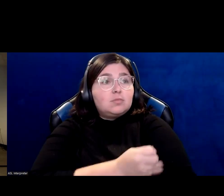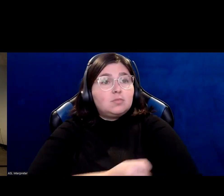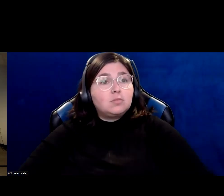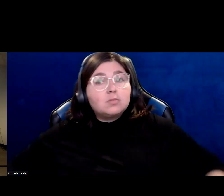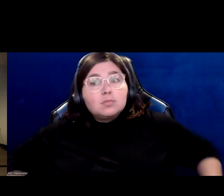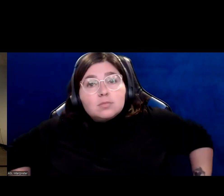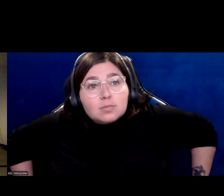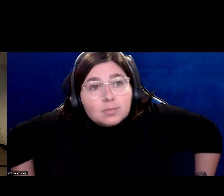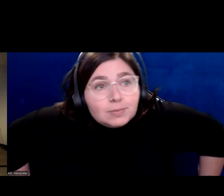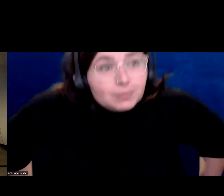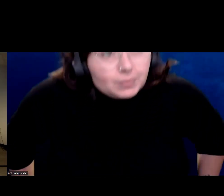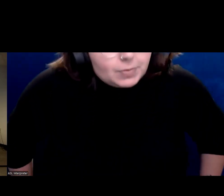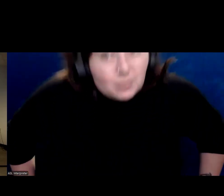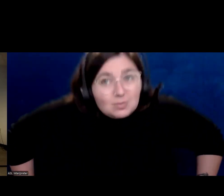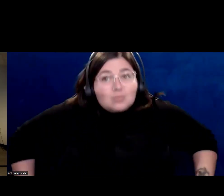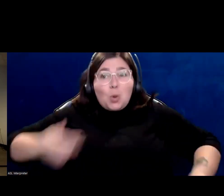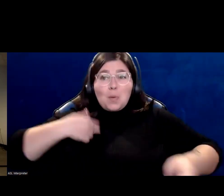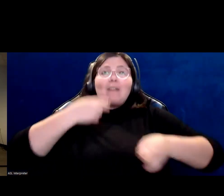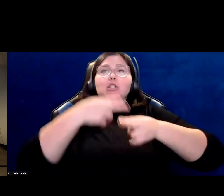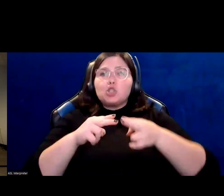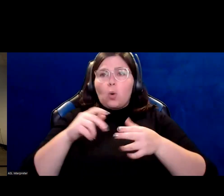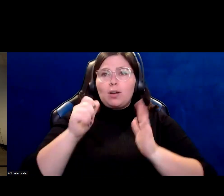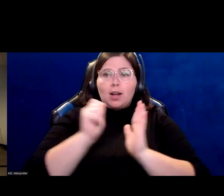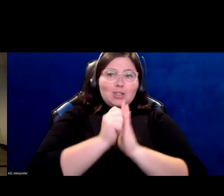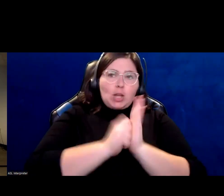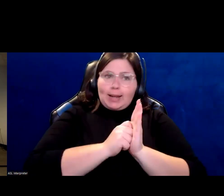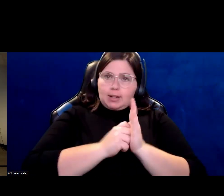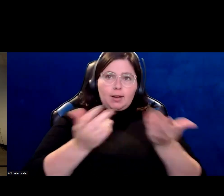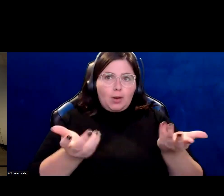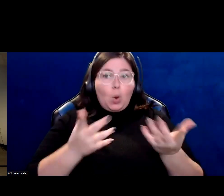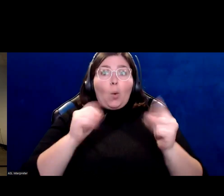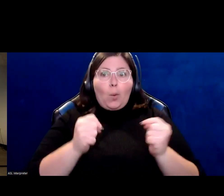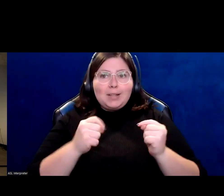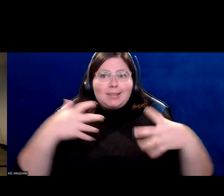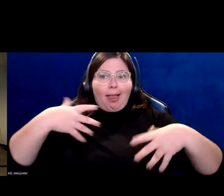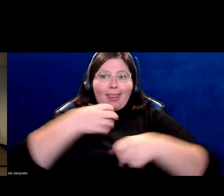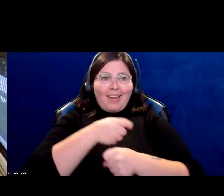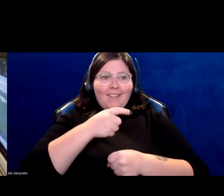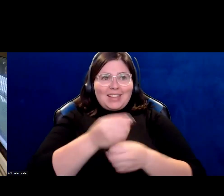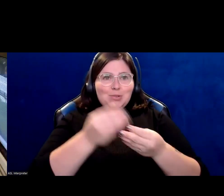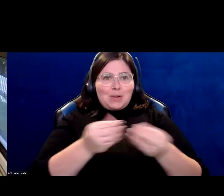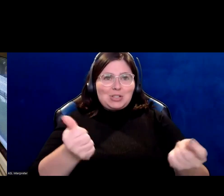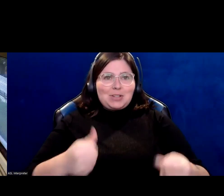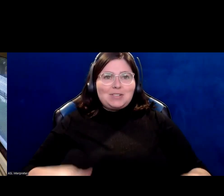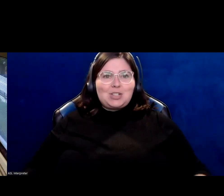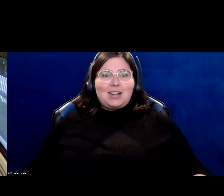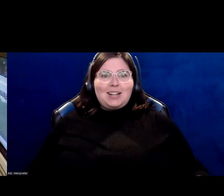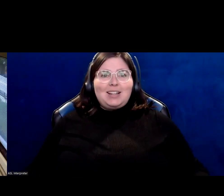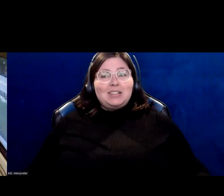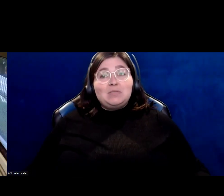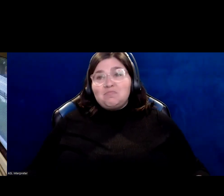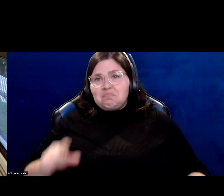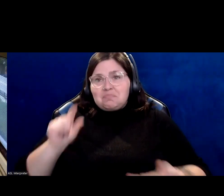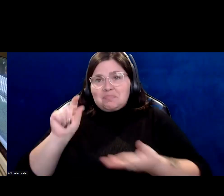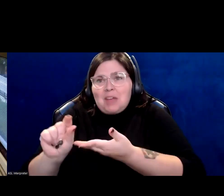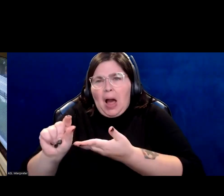We have a short agenda. What are the cliff notes on this particular resolution? Just a small amount of money, right?